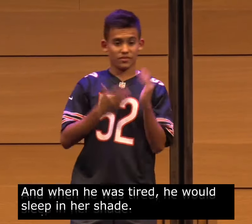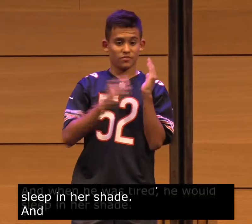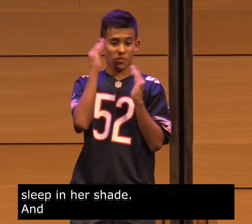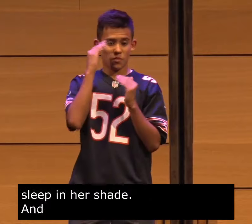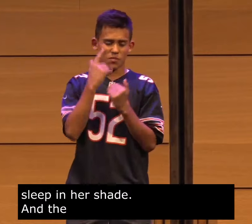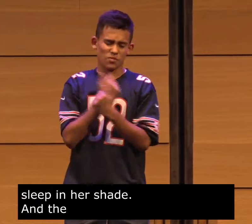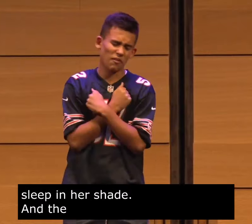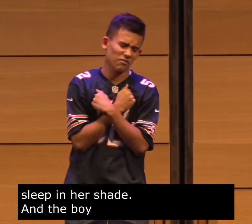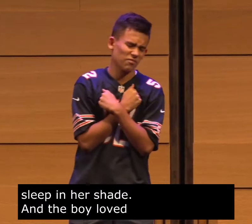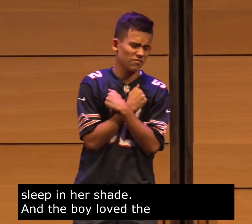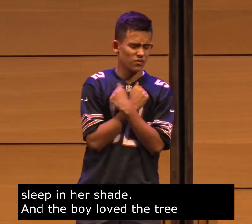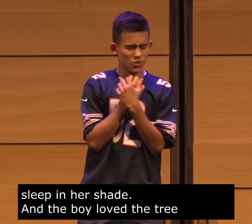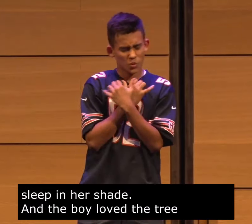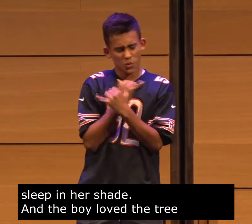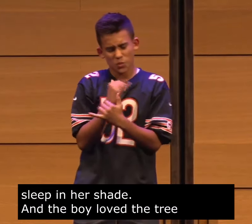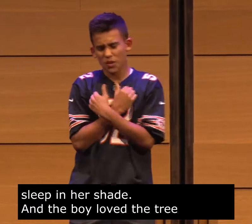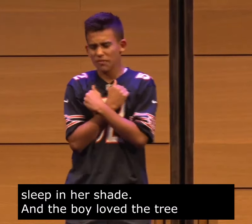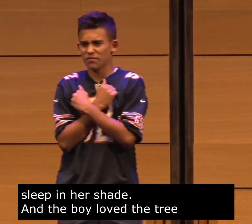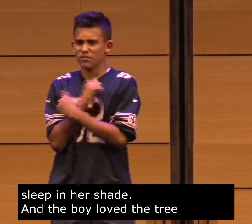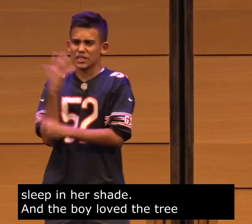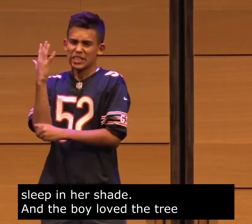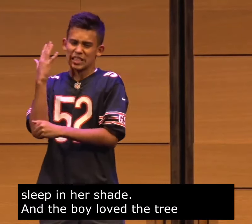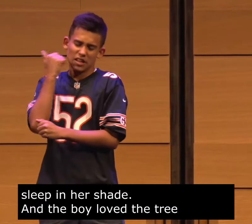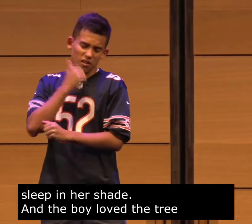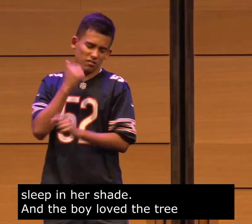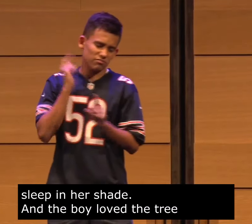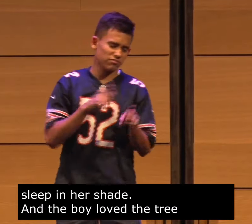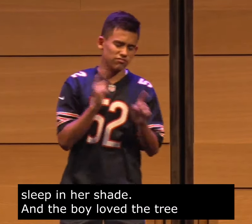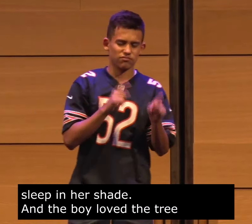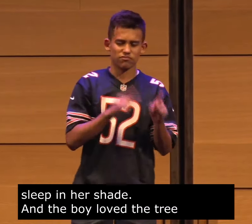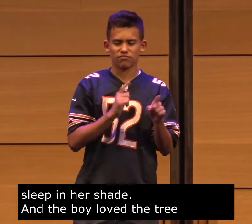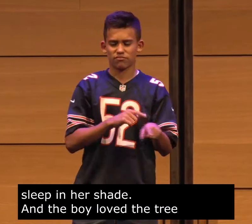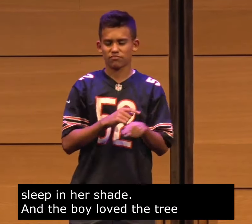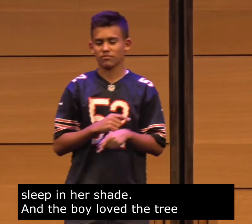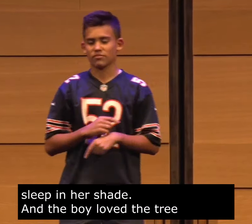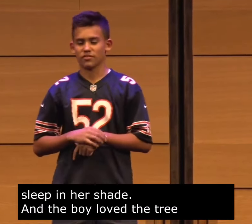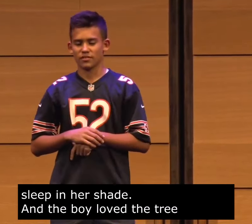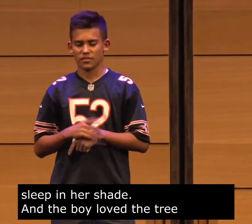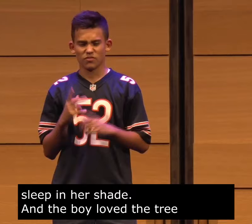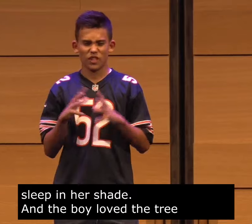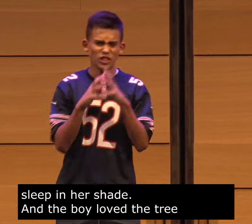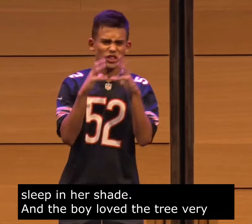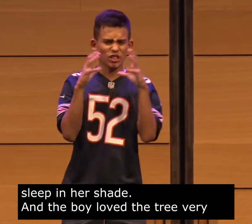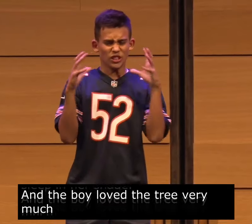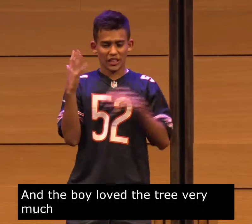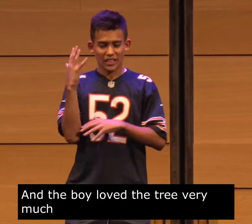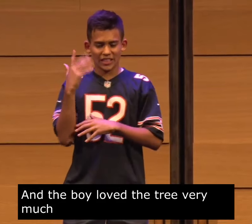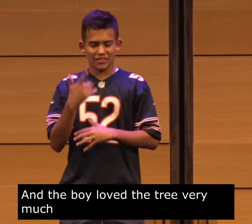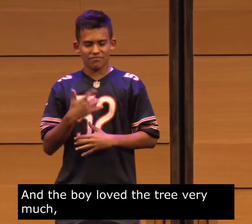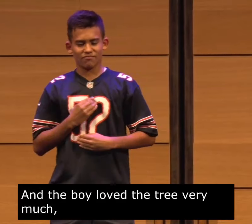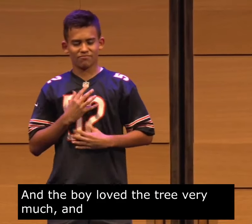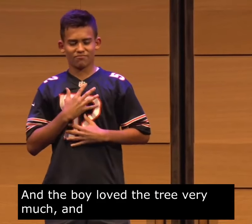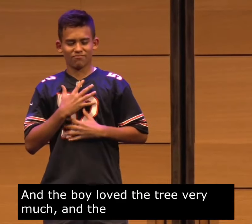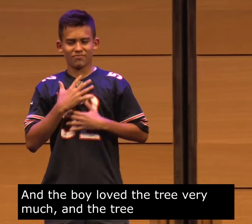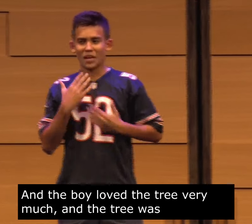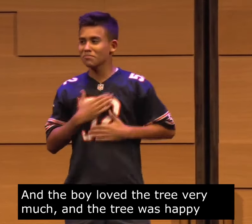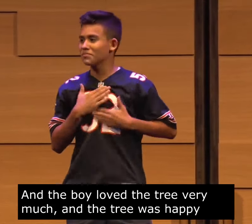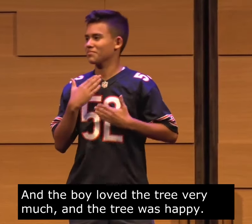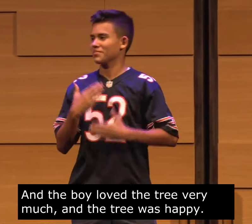And the boy loved the tree. very much, and the tree